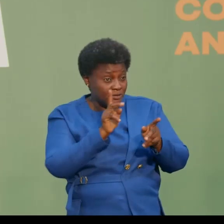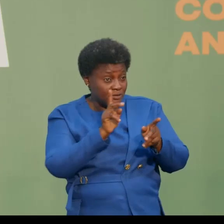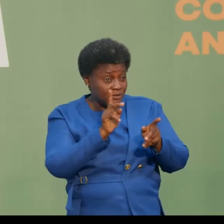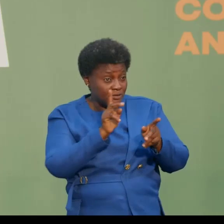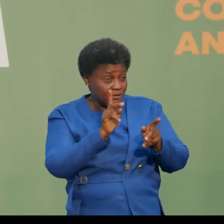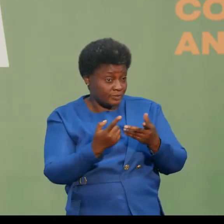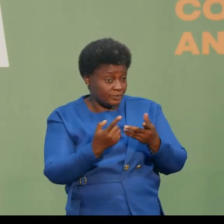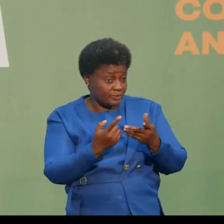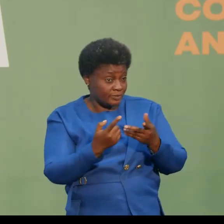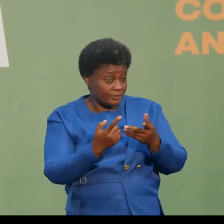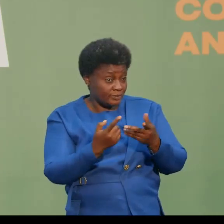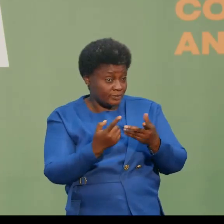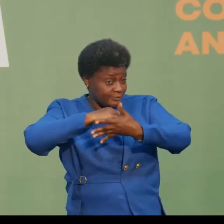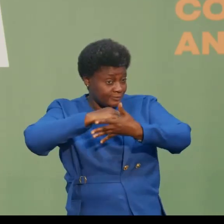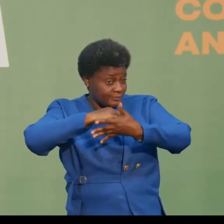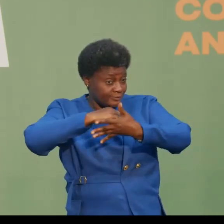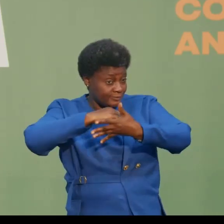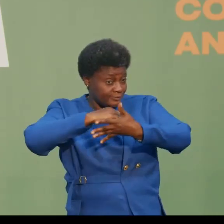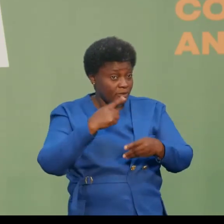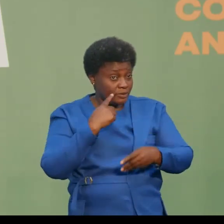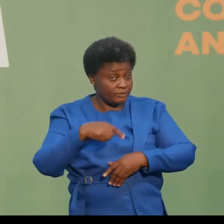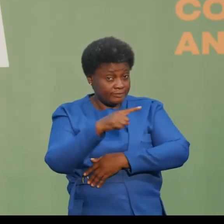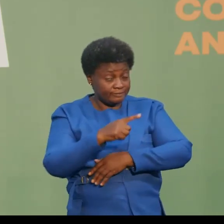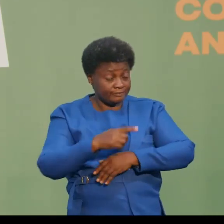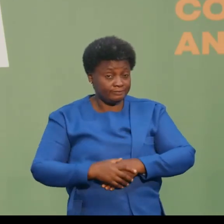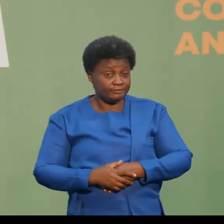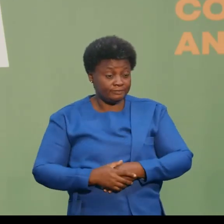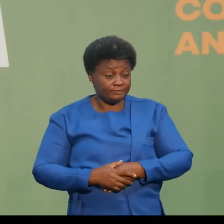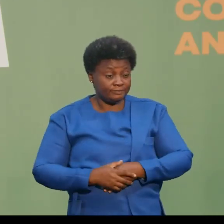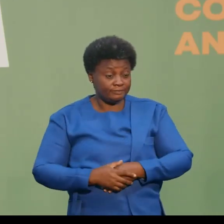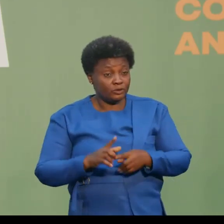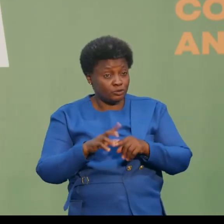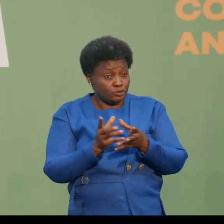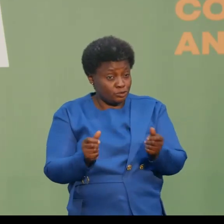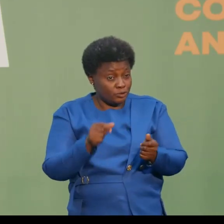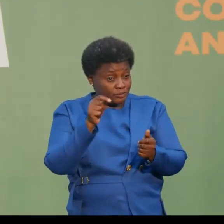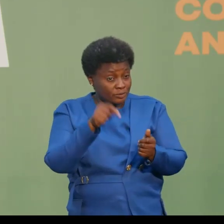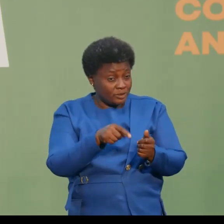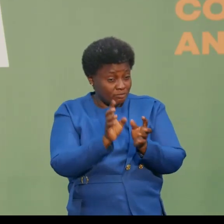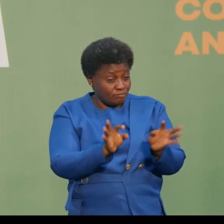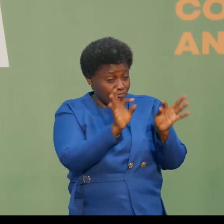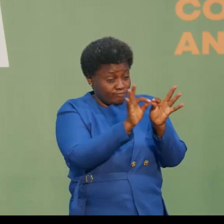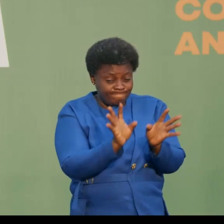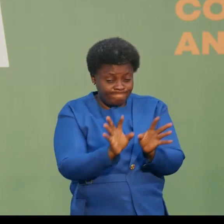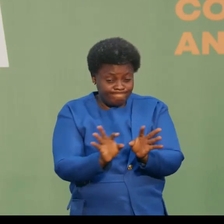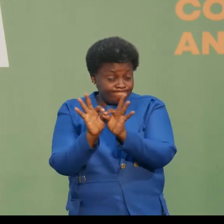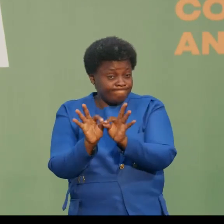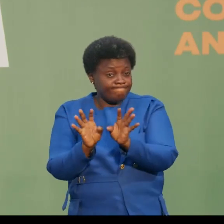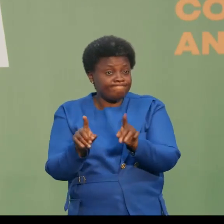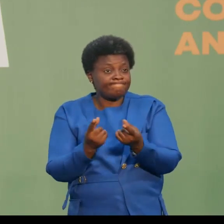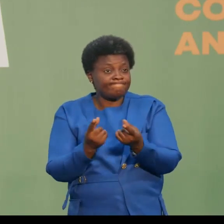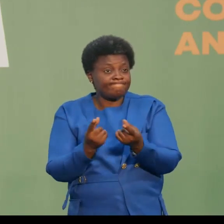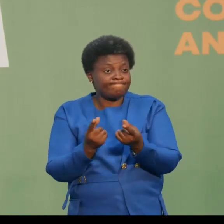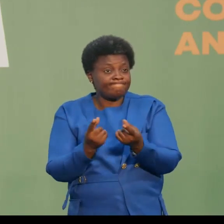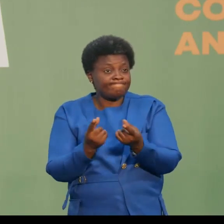recenter prevention around them. To address these key issues and to know where we